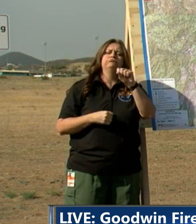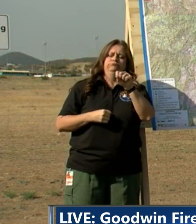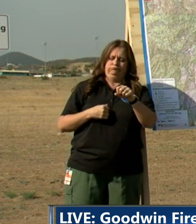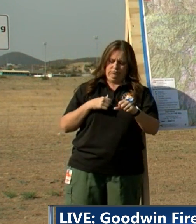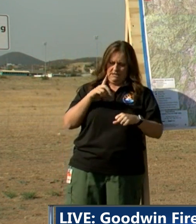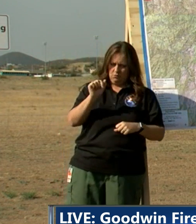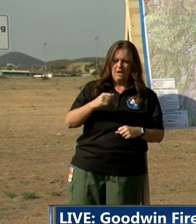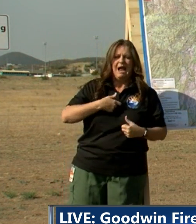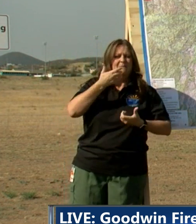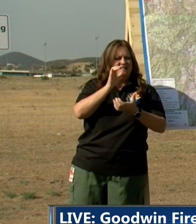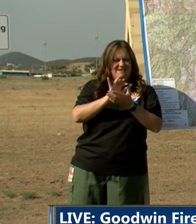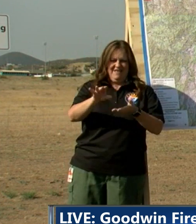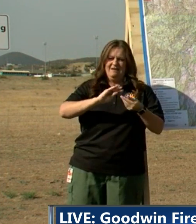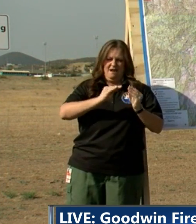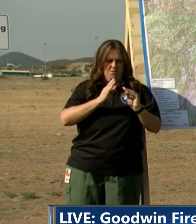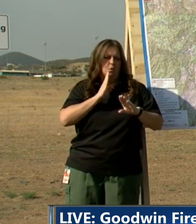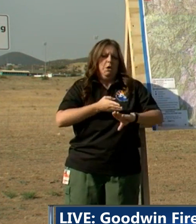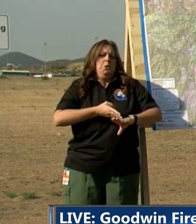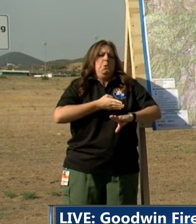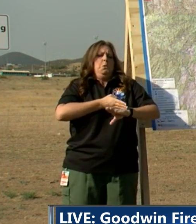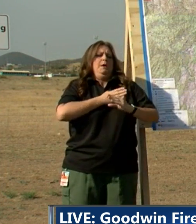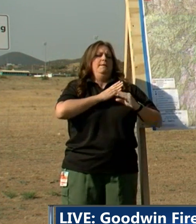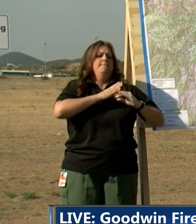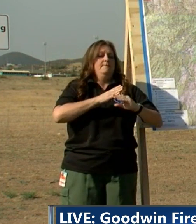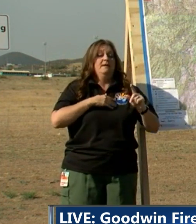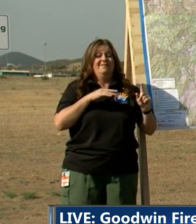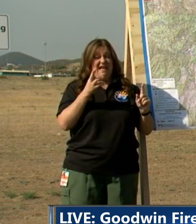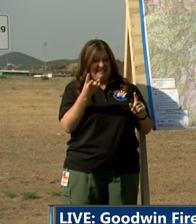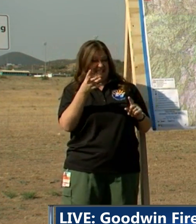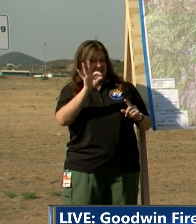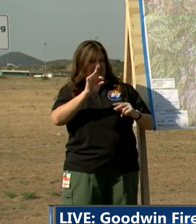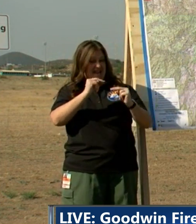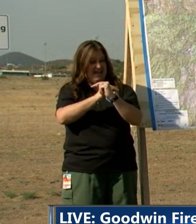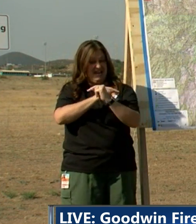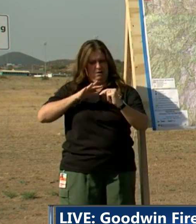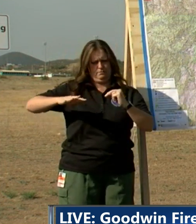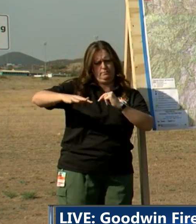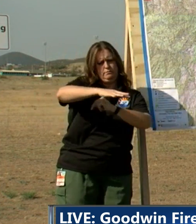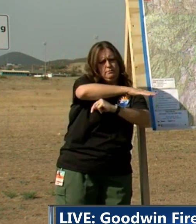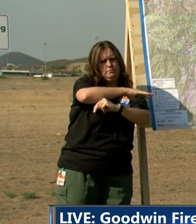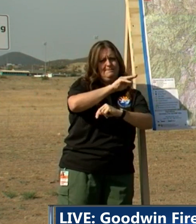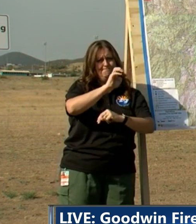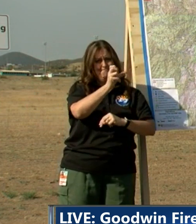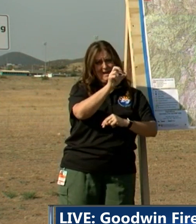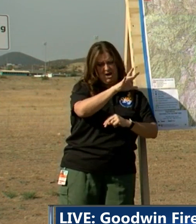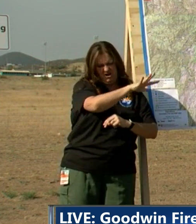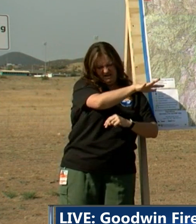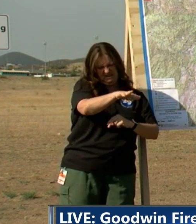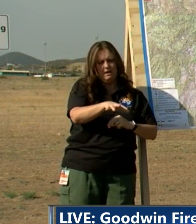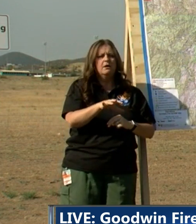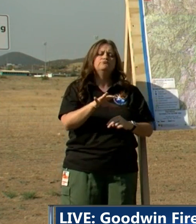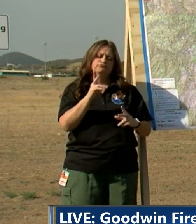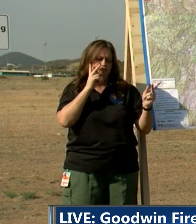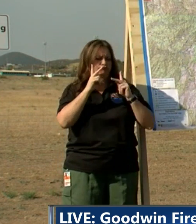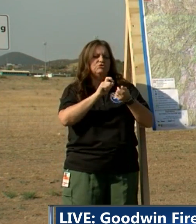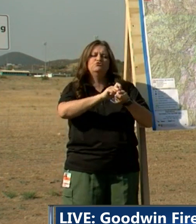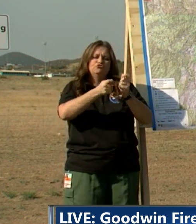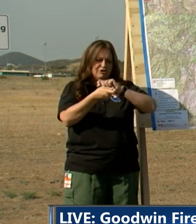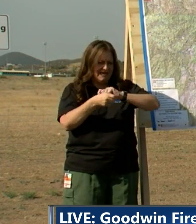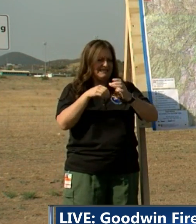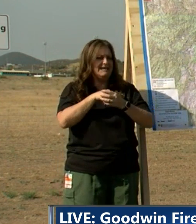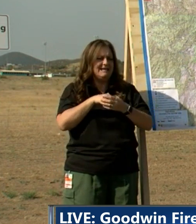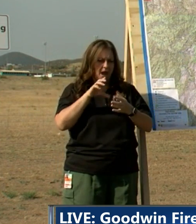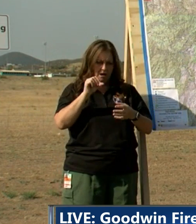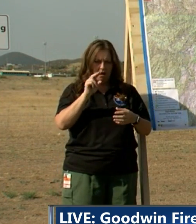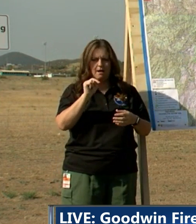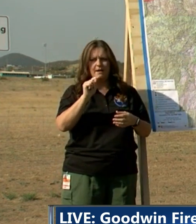today. We're looking at what we've done along the 69 corridor around Mayor, all that stuff. You'll see a change in the containment